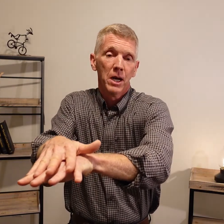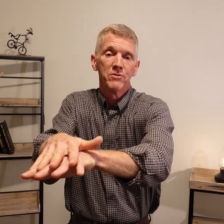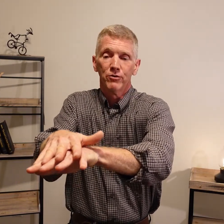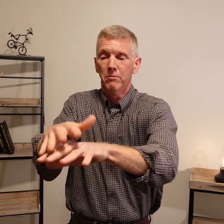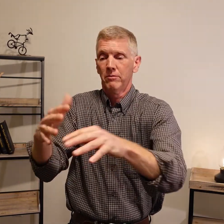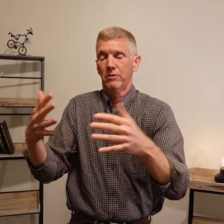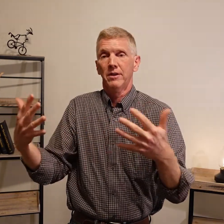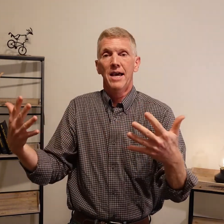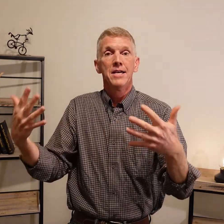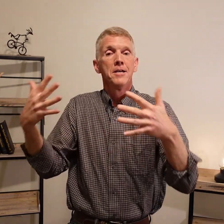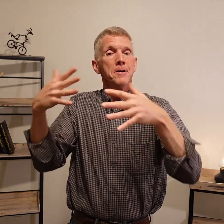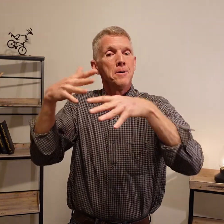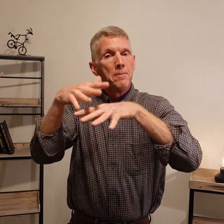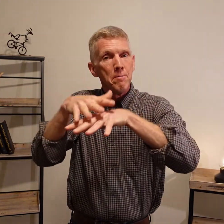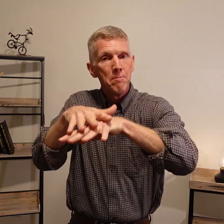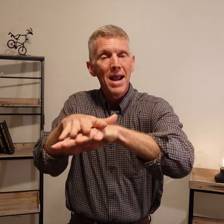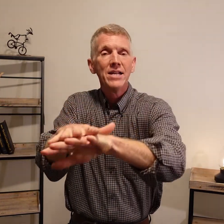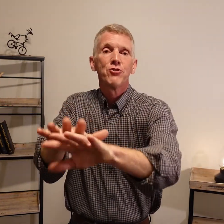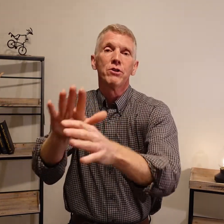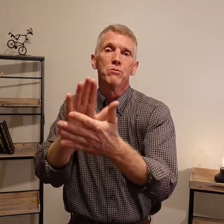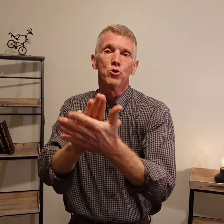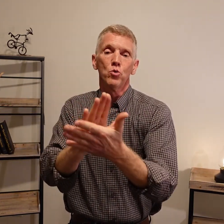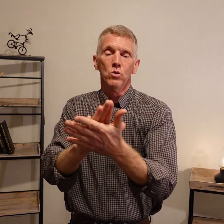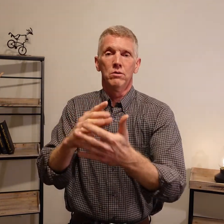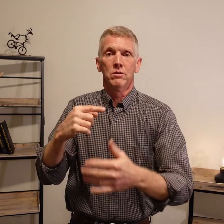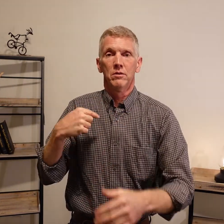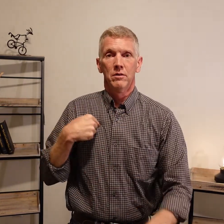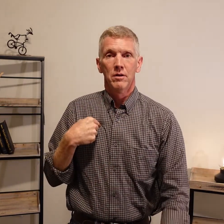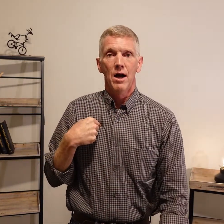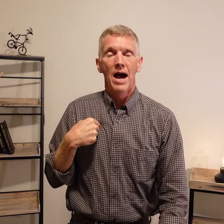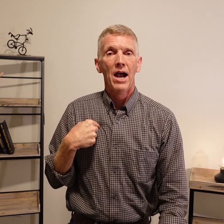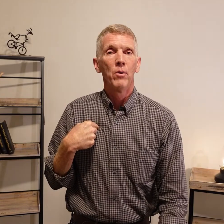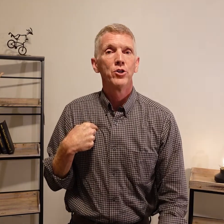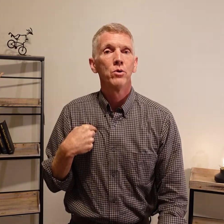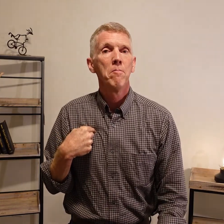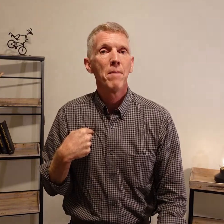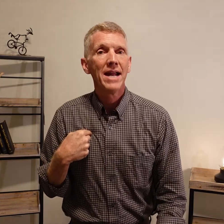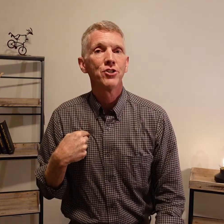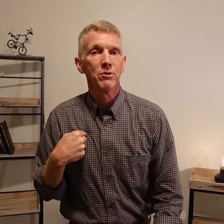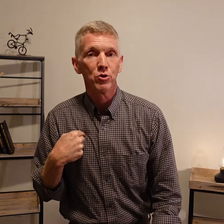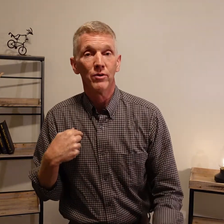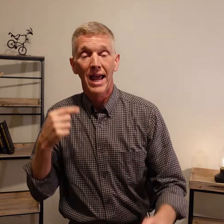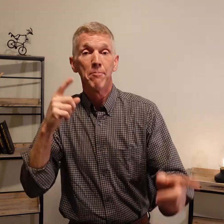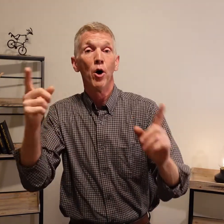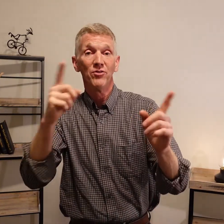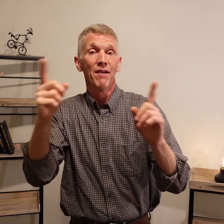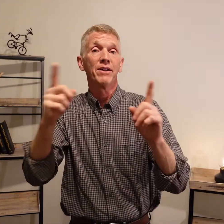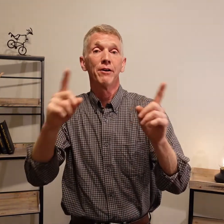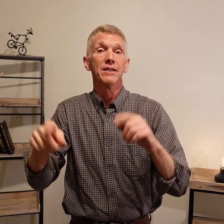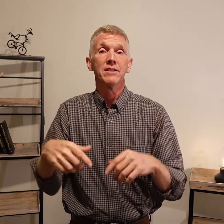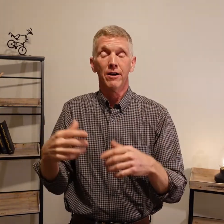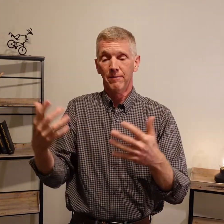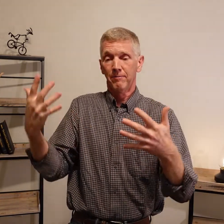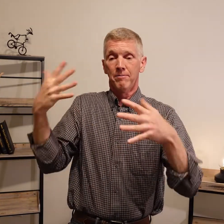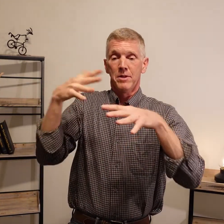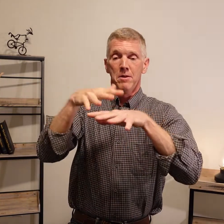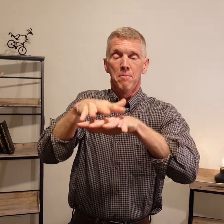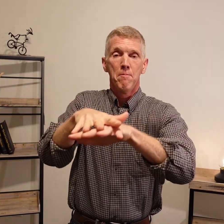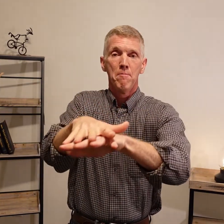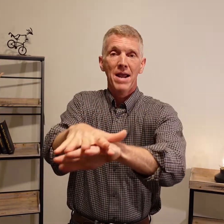from, okay? Mainstream school. I went to a mainstream school that had both deaf and hearing kids there.